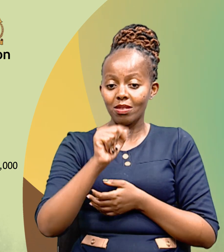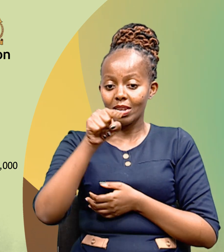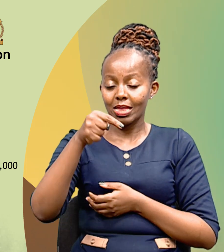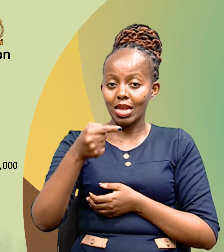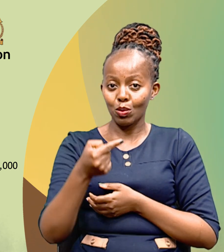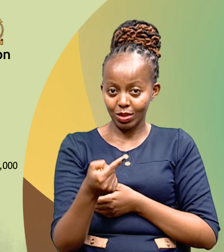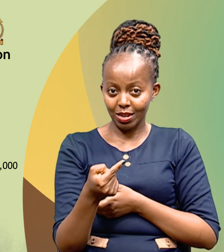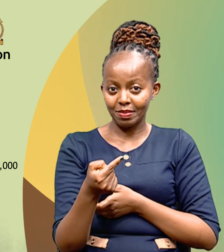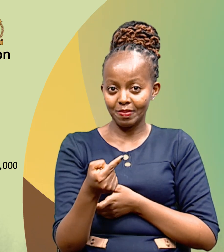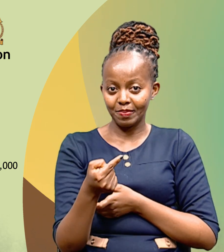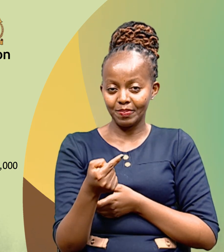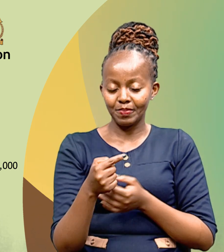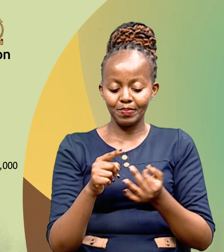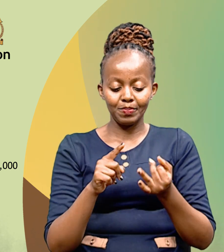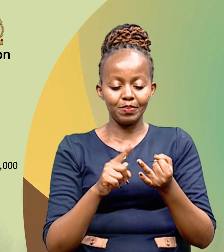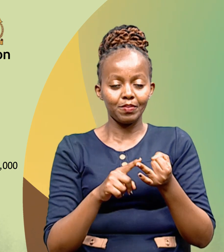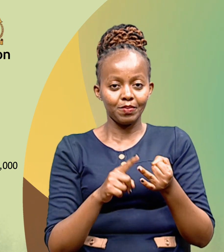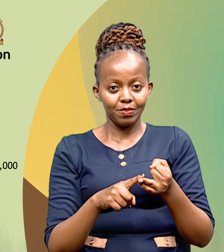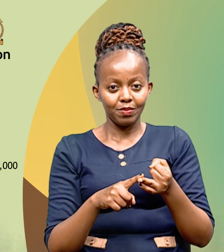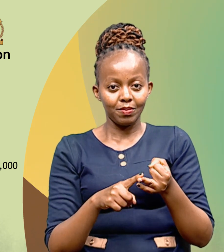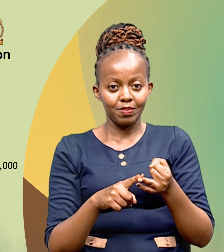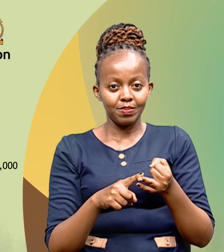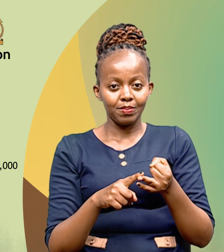500,000 Kenyan shillings,